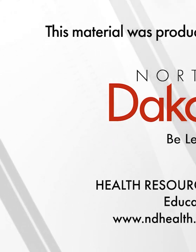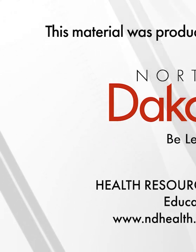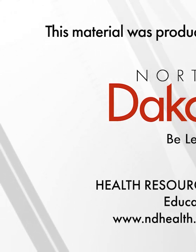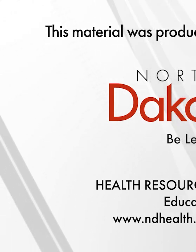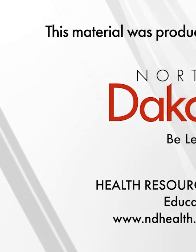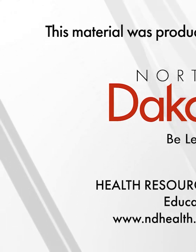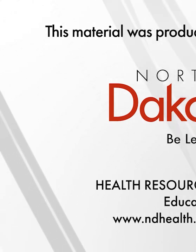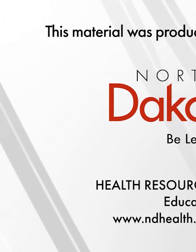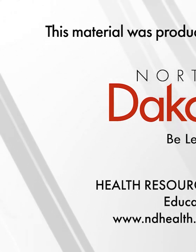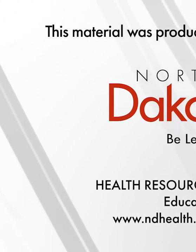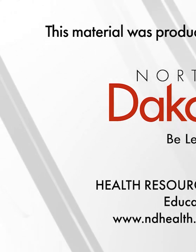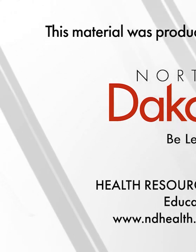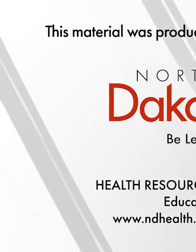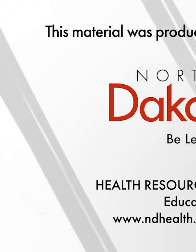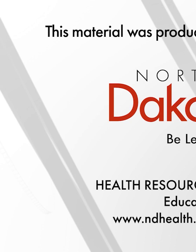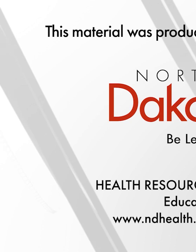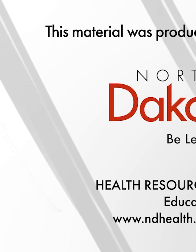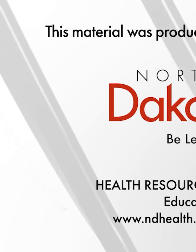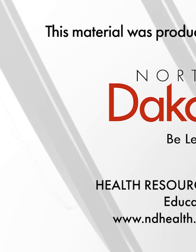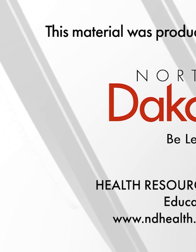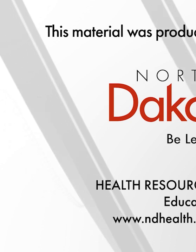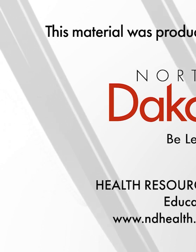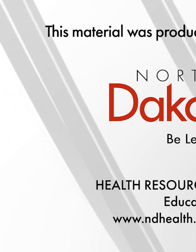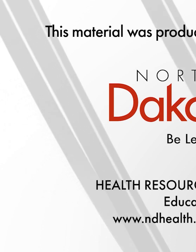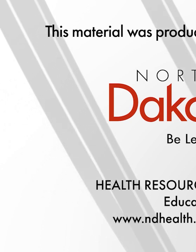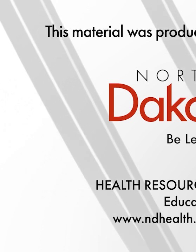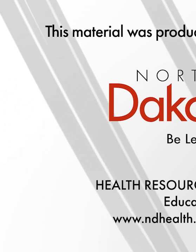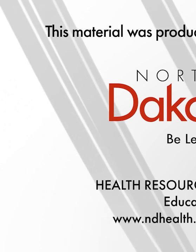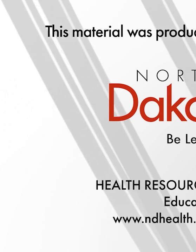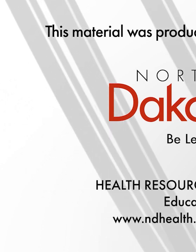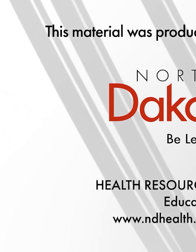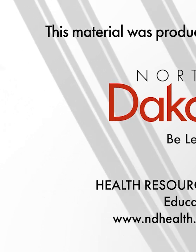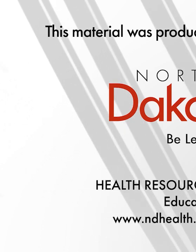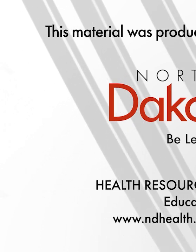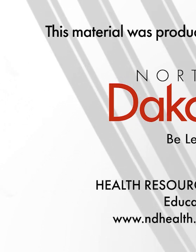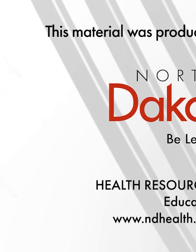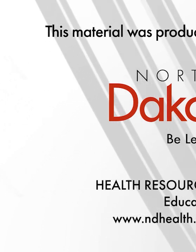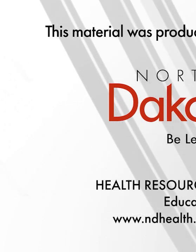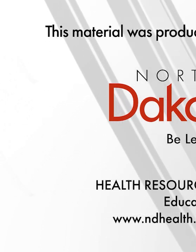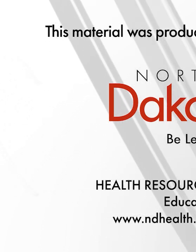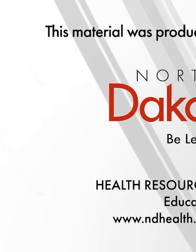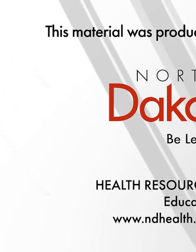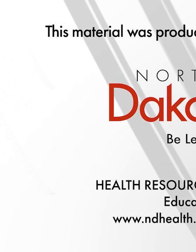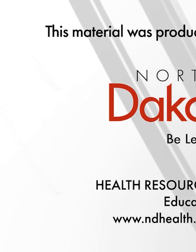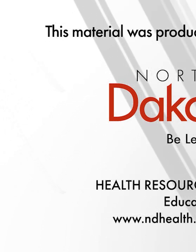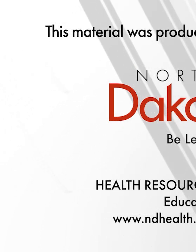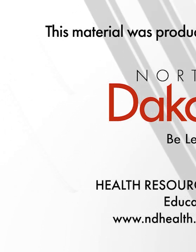3:30 on Wednesday, possibly 3:30 on Thursday. Thank you all. Okay, take care.